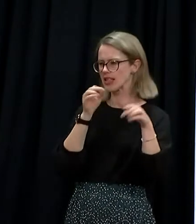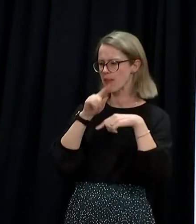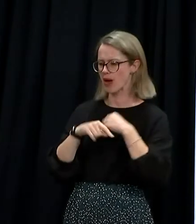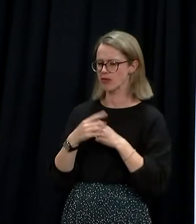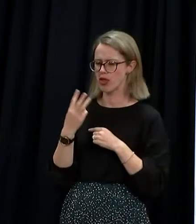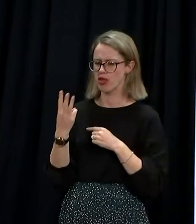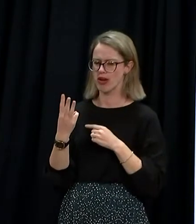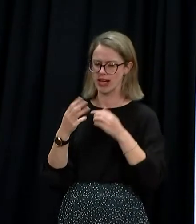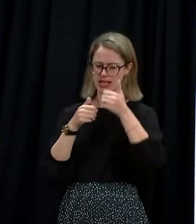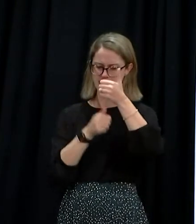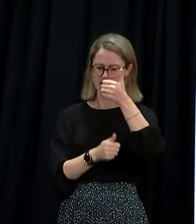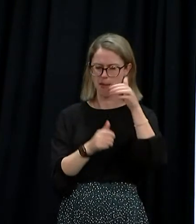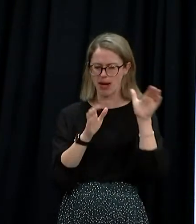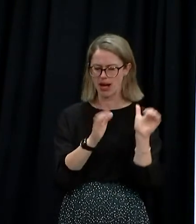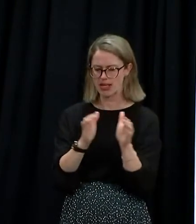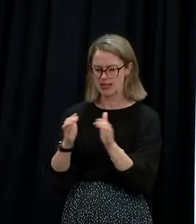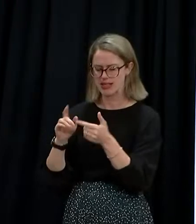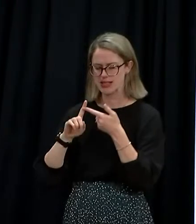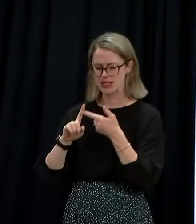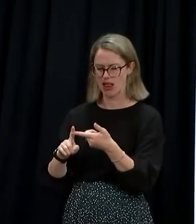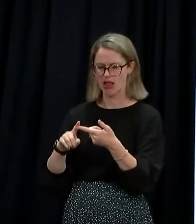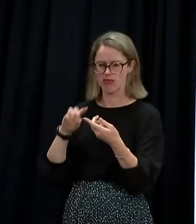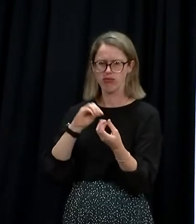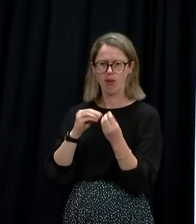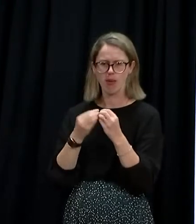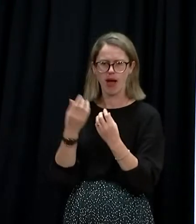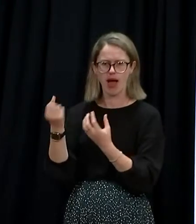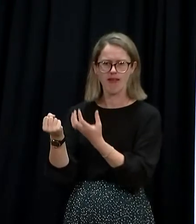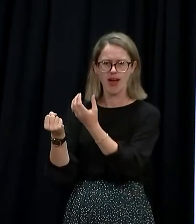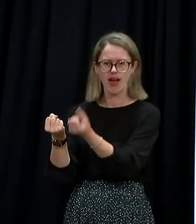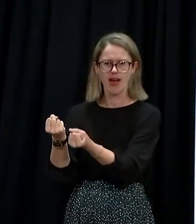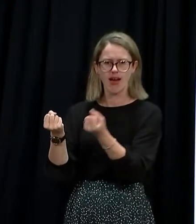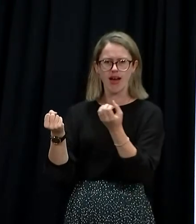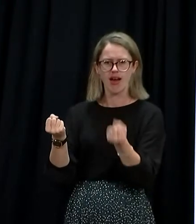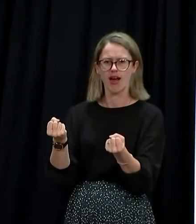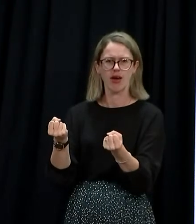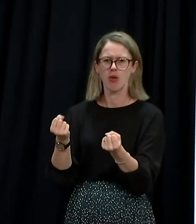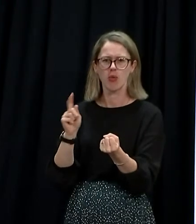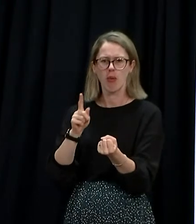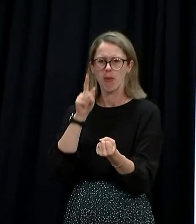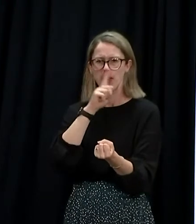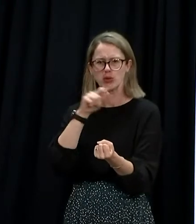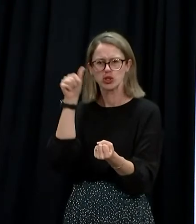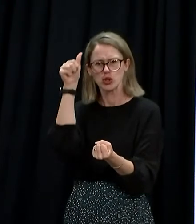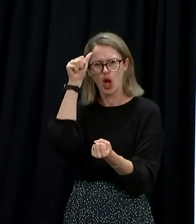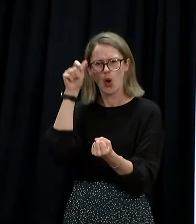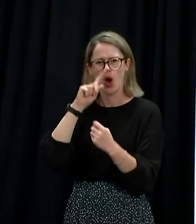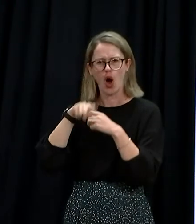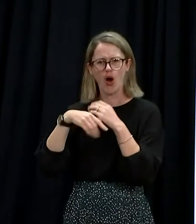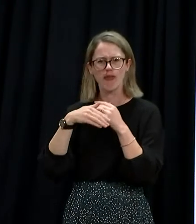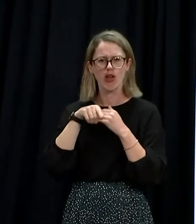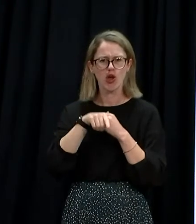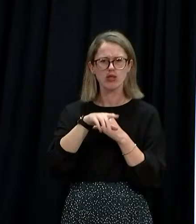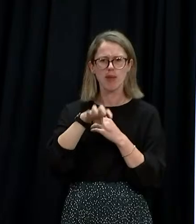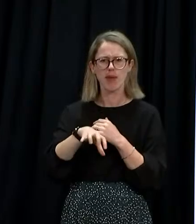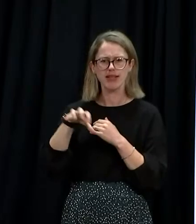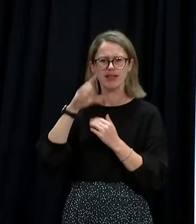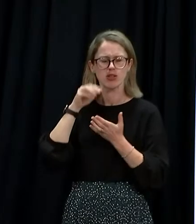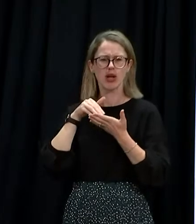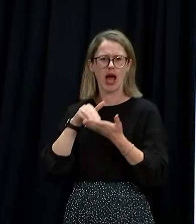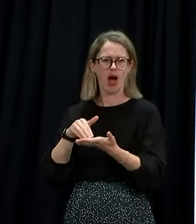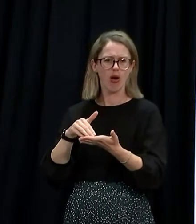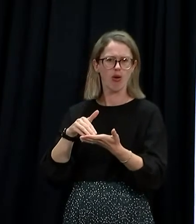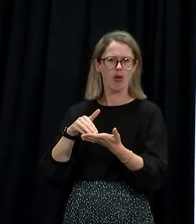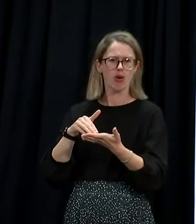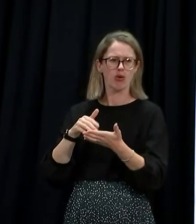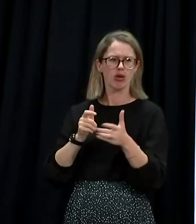3 subclusters still causing problems. Just in terms of, is there anything people should know about those locations that might help you